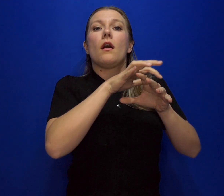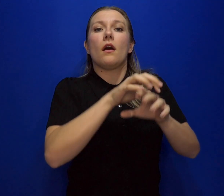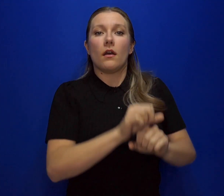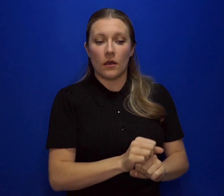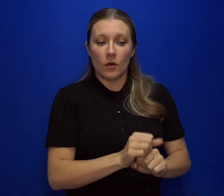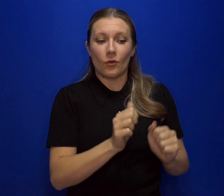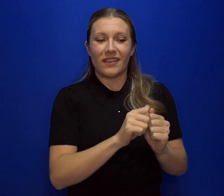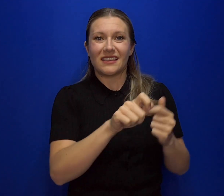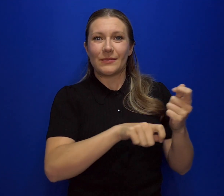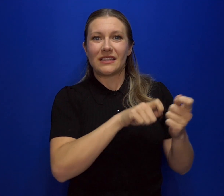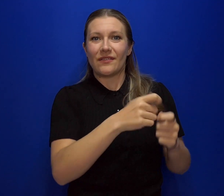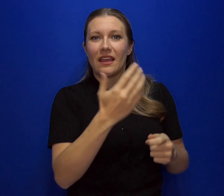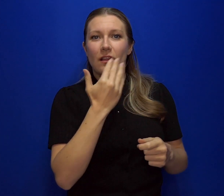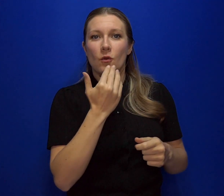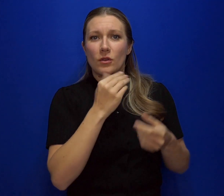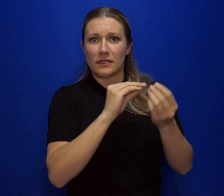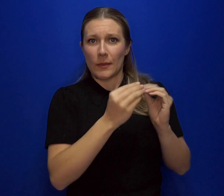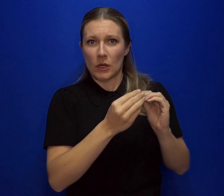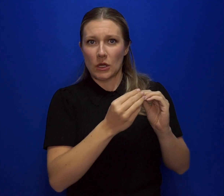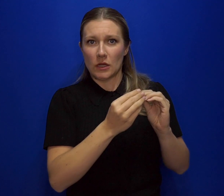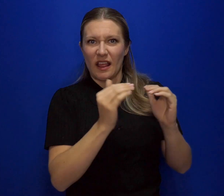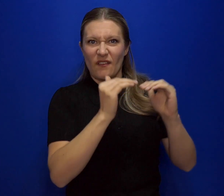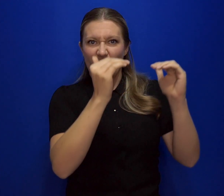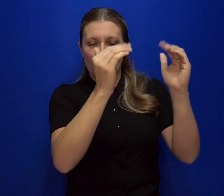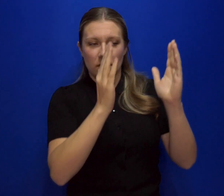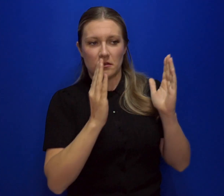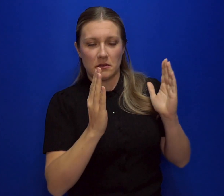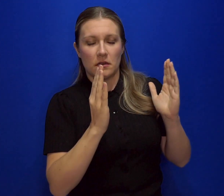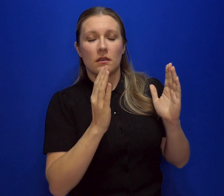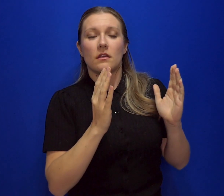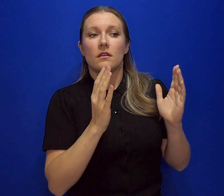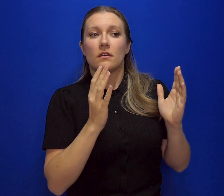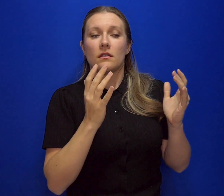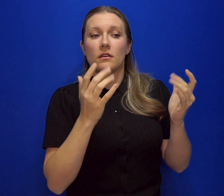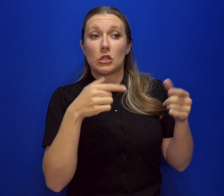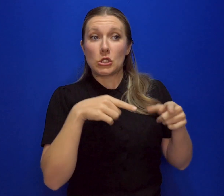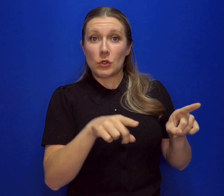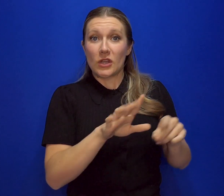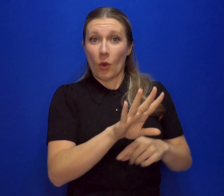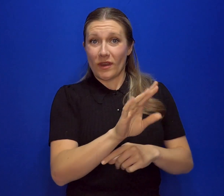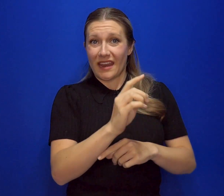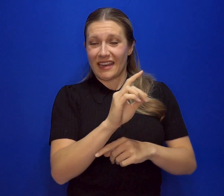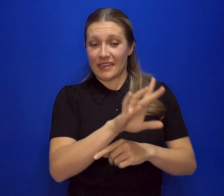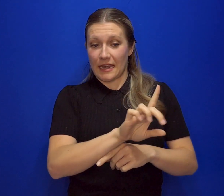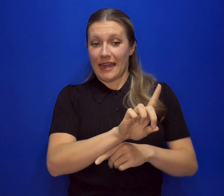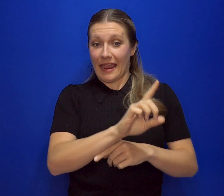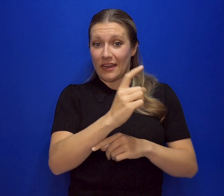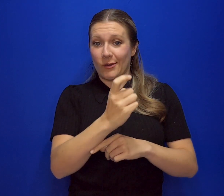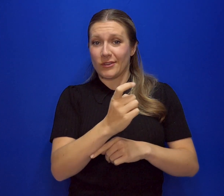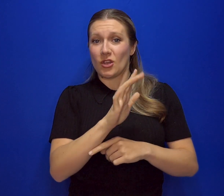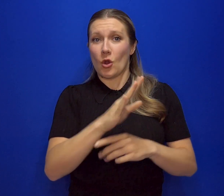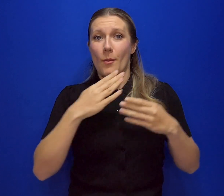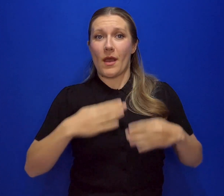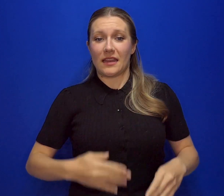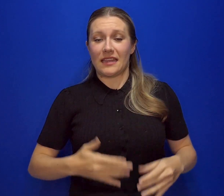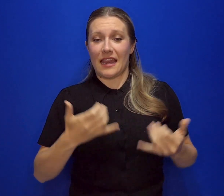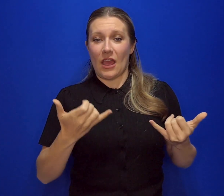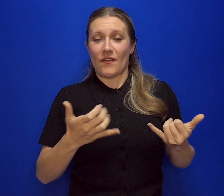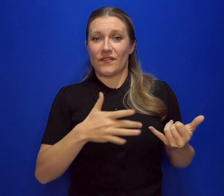a glucose level, right? And at initial diagnosis, your body has gotten used to feeling nasty,